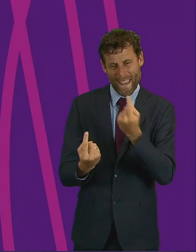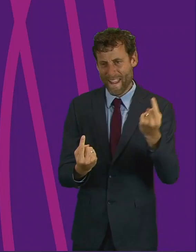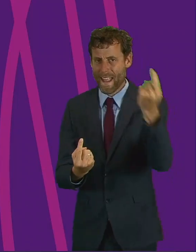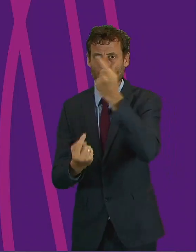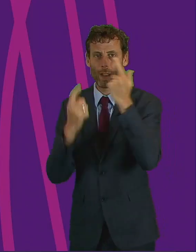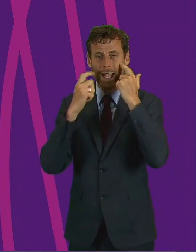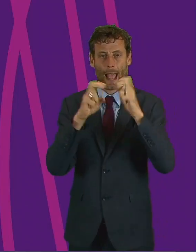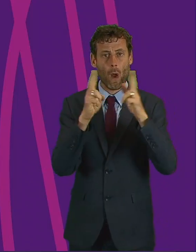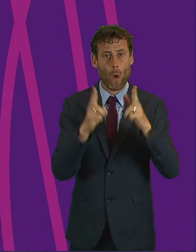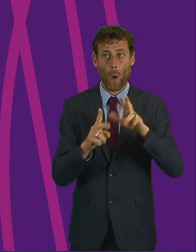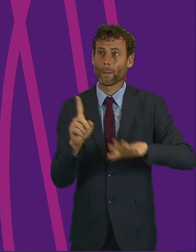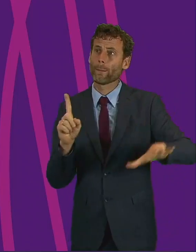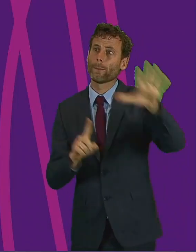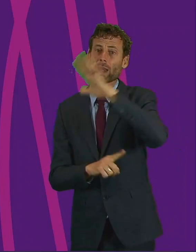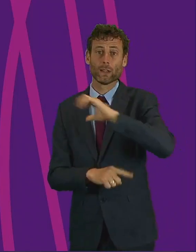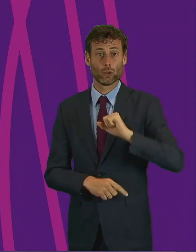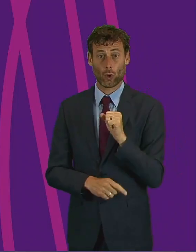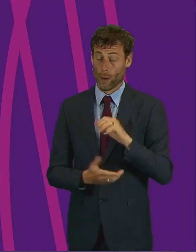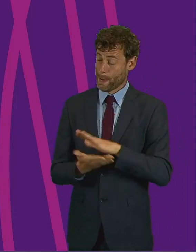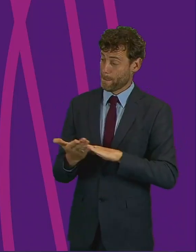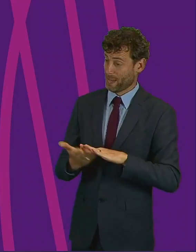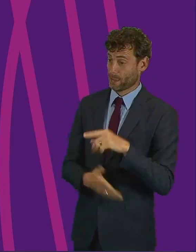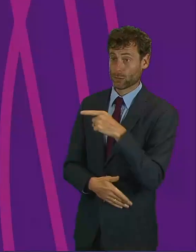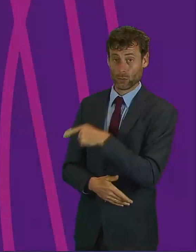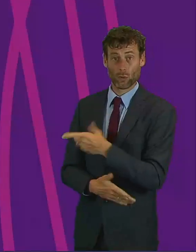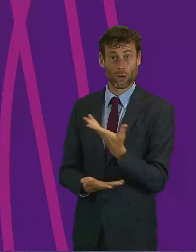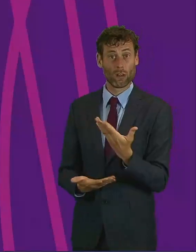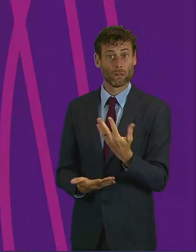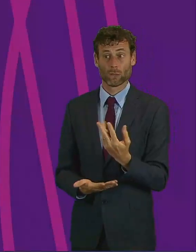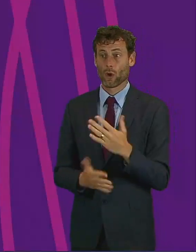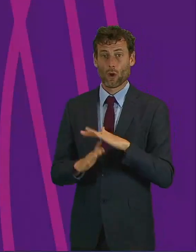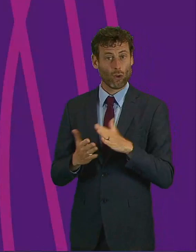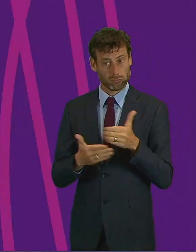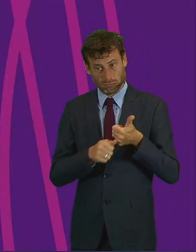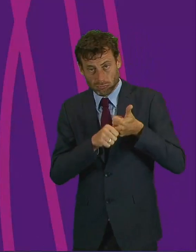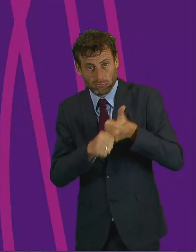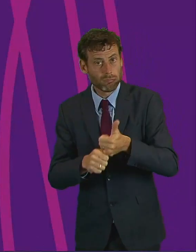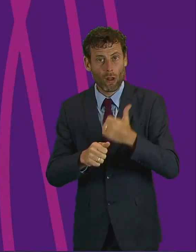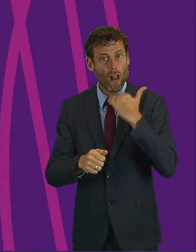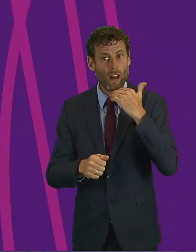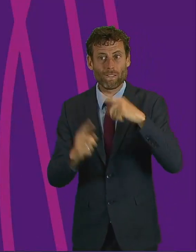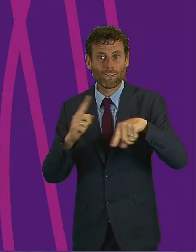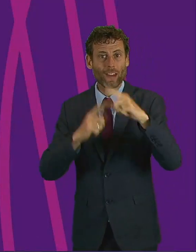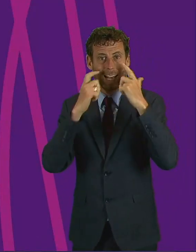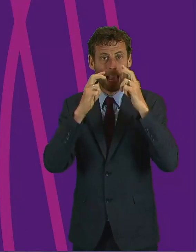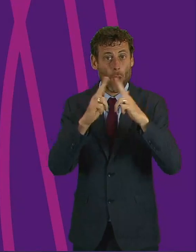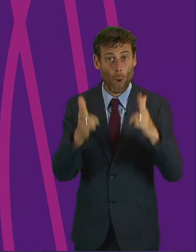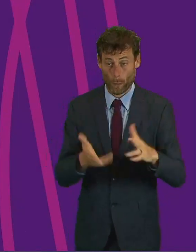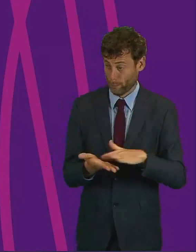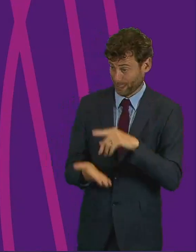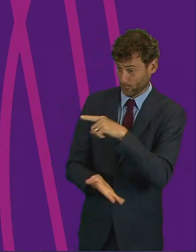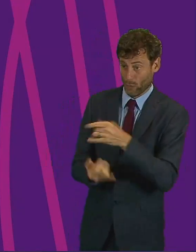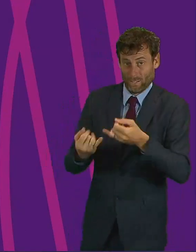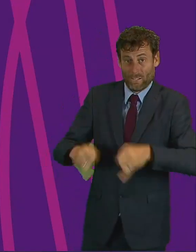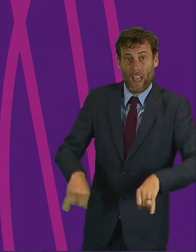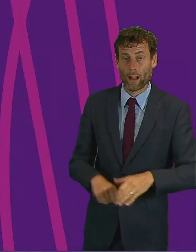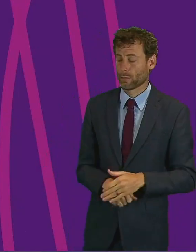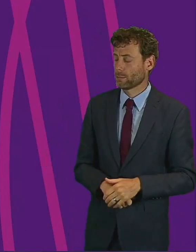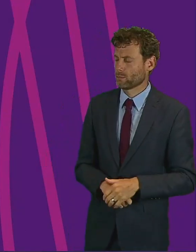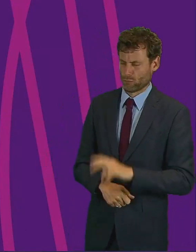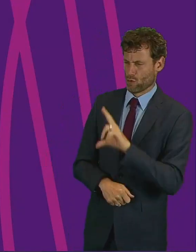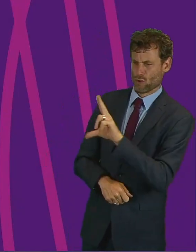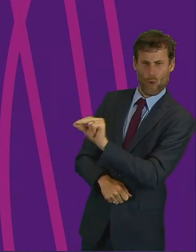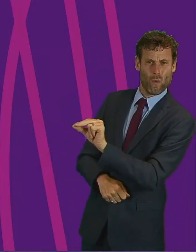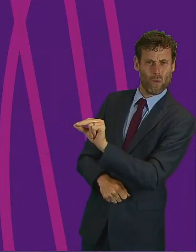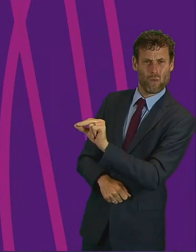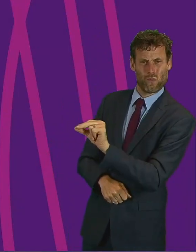not letting care homes down all over again? First Minister. No, is my immediate answer to that. I would